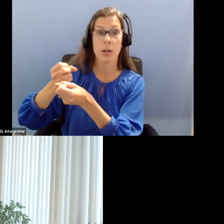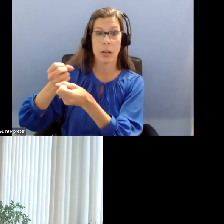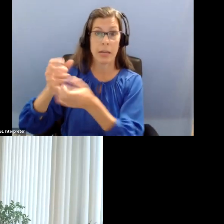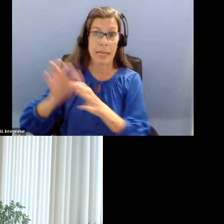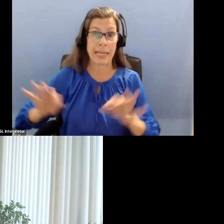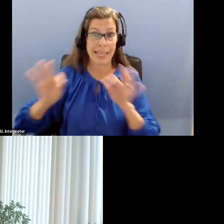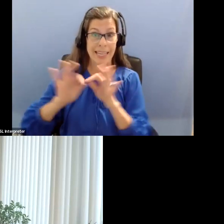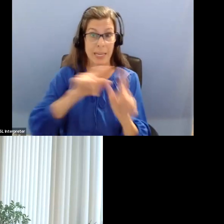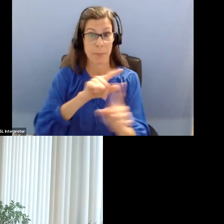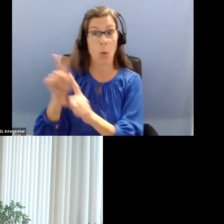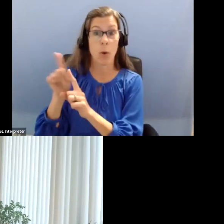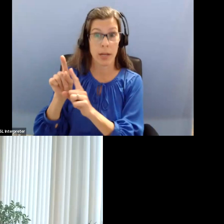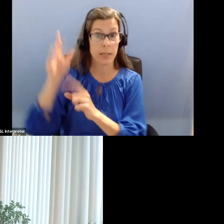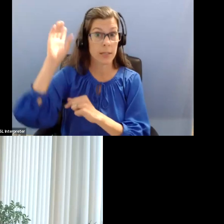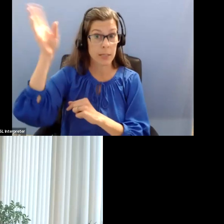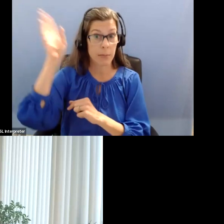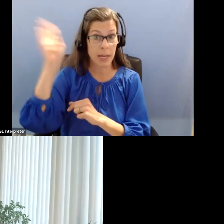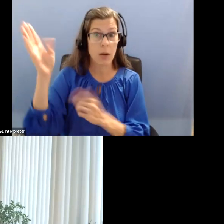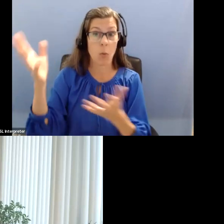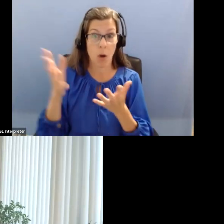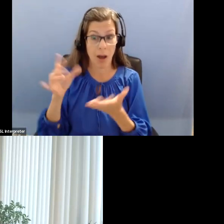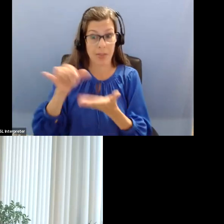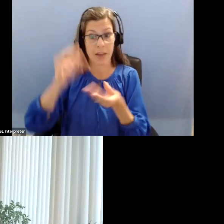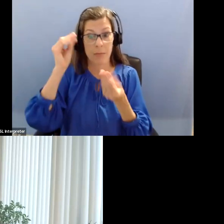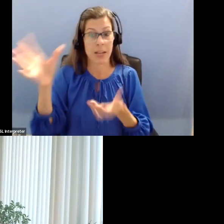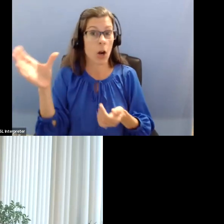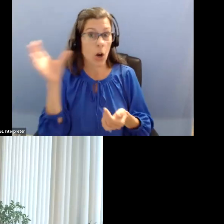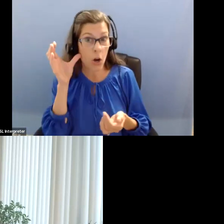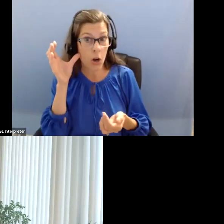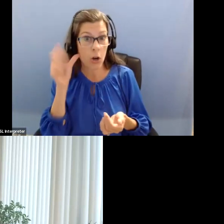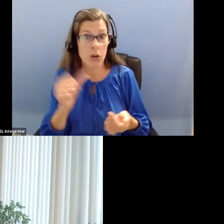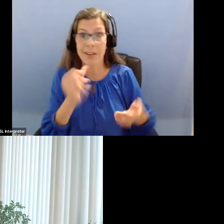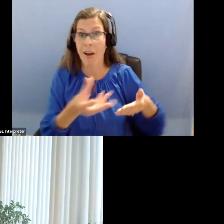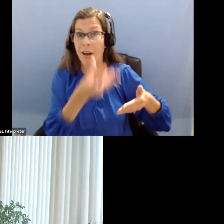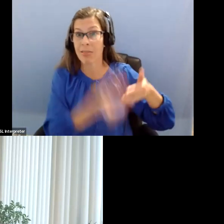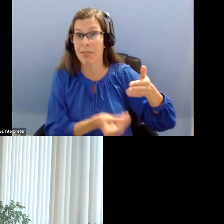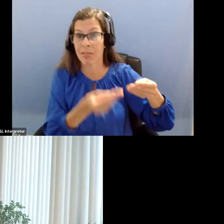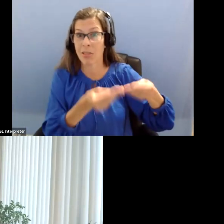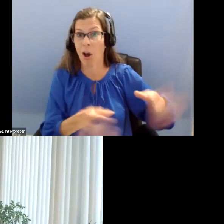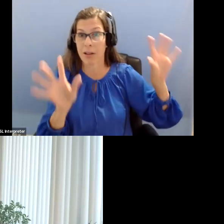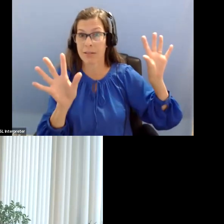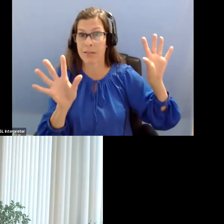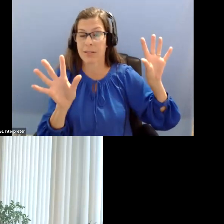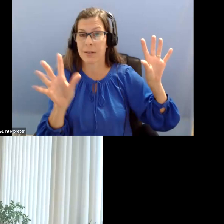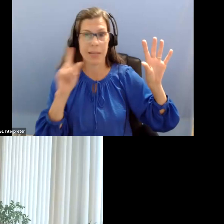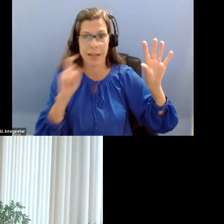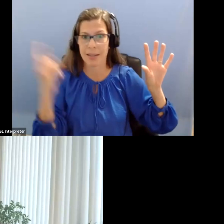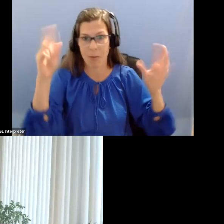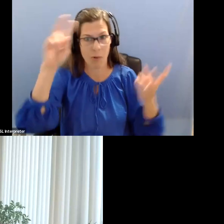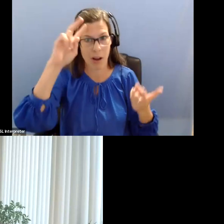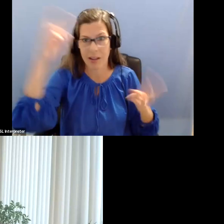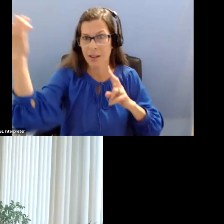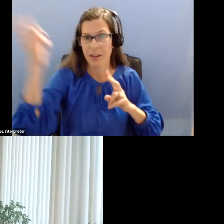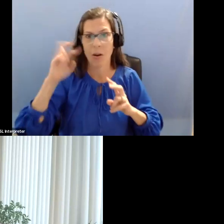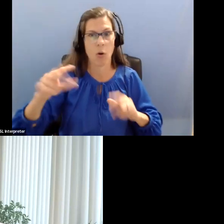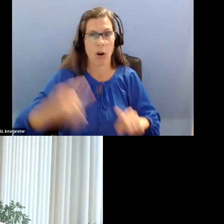that they want to get across are heard and not lost in in the moment. Is that right? Okay. I think that's